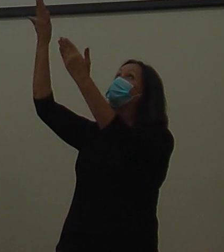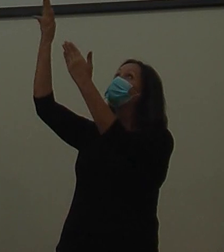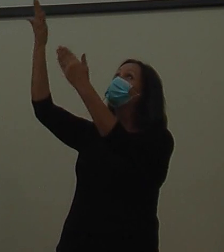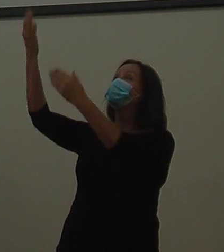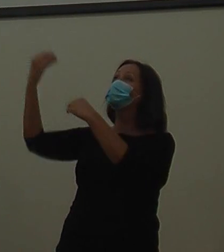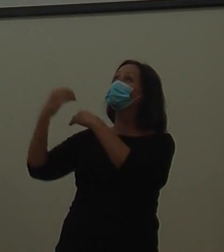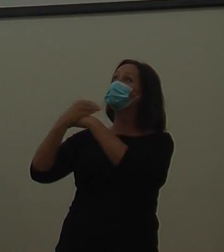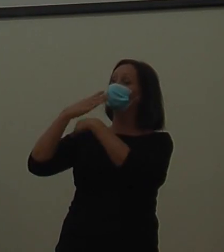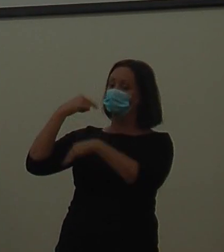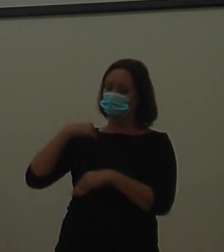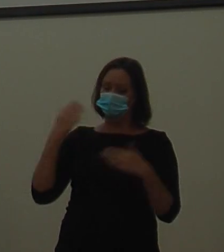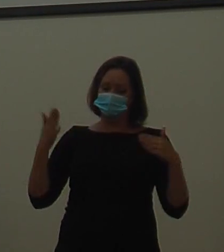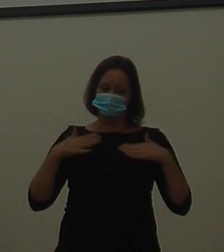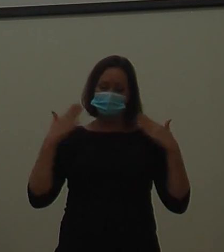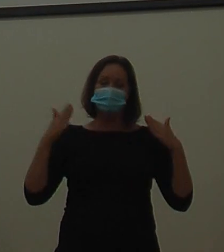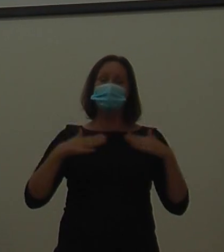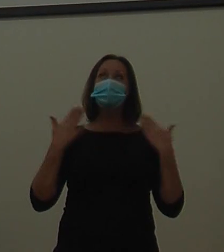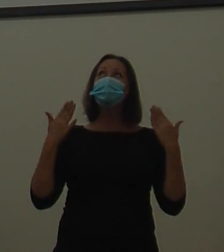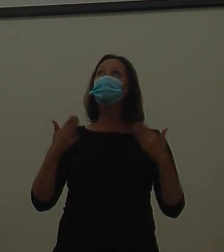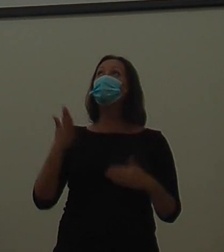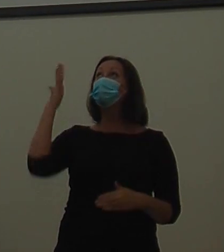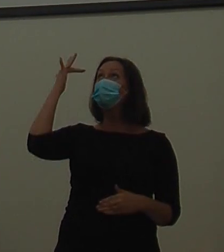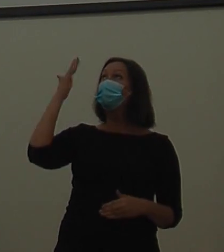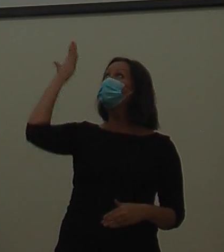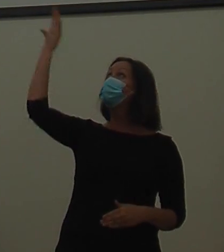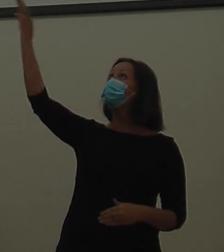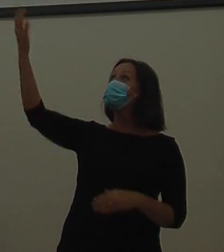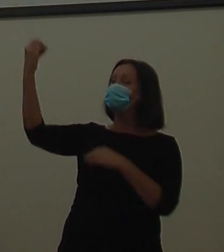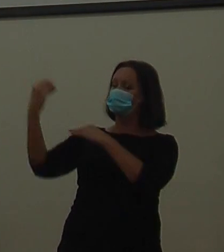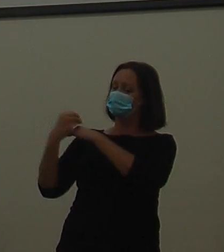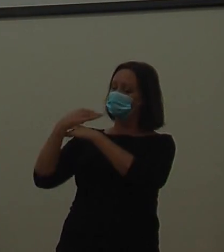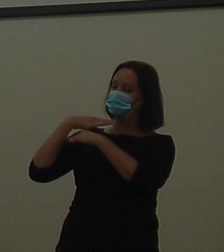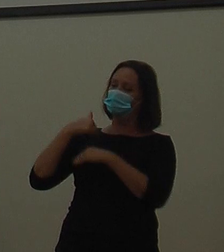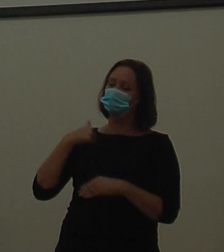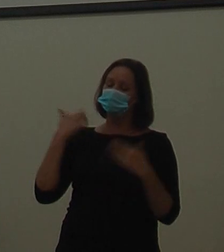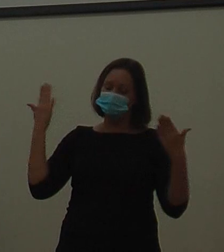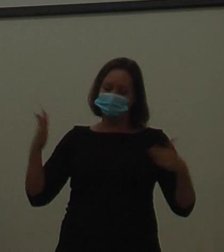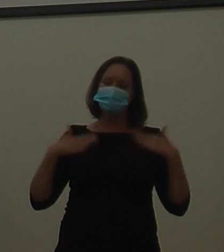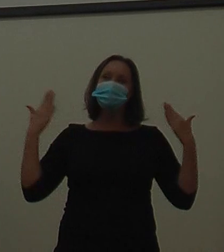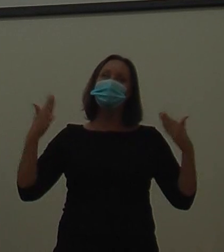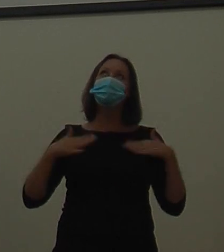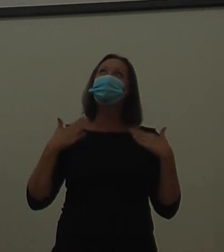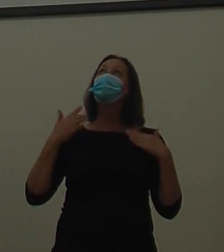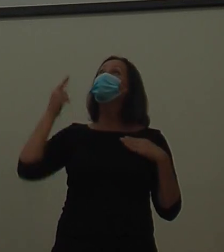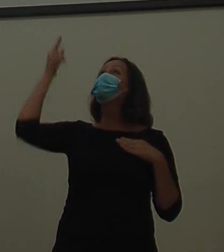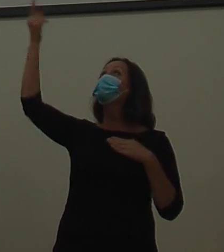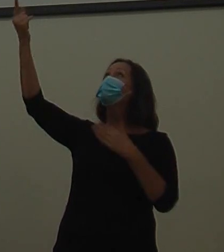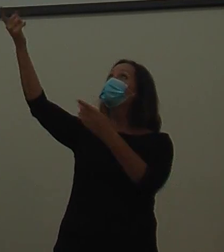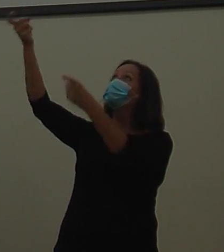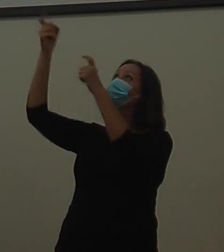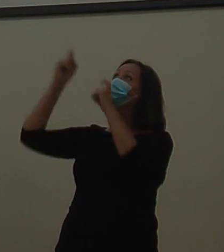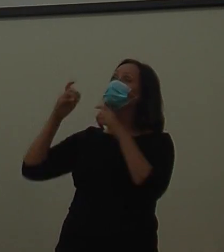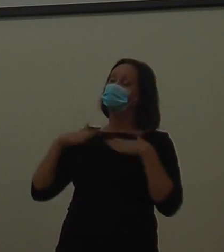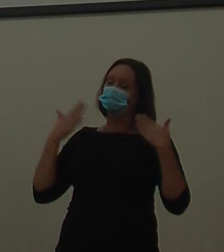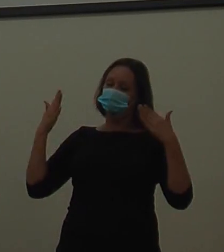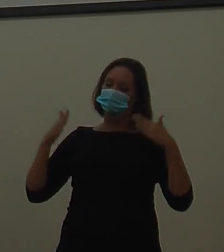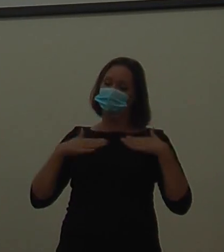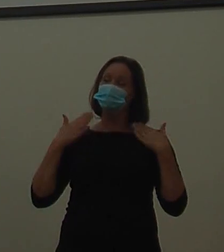me glad. I will rejoice, for he has made me glad. He has made